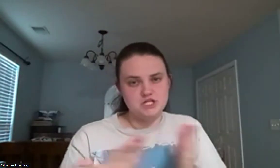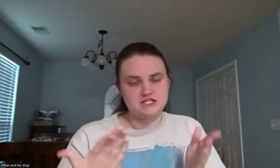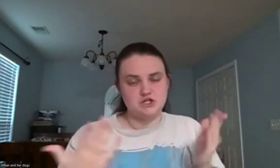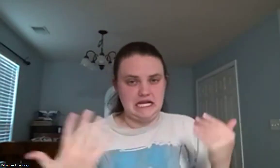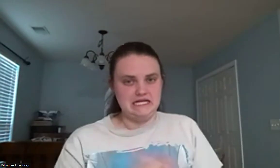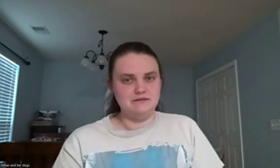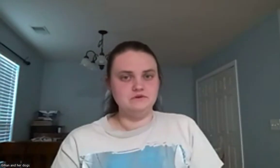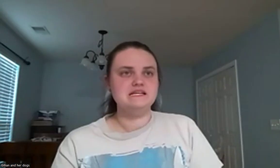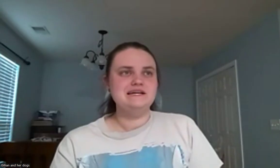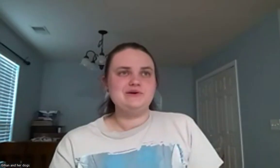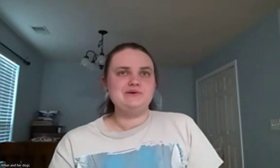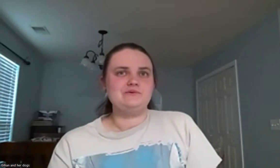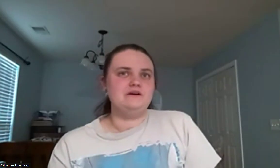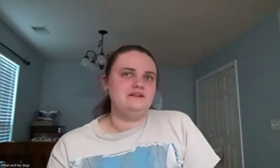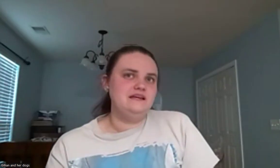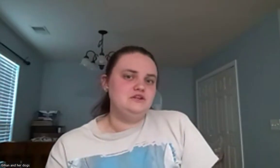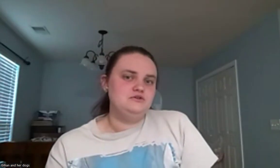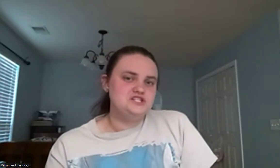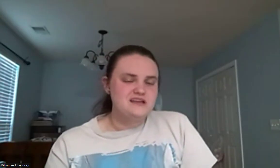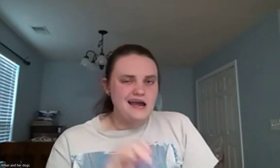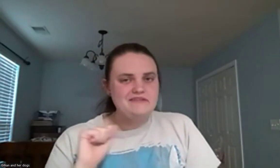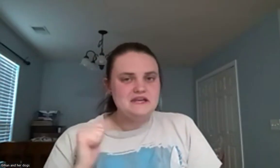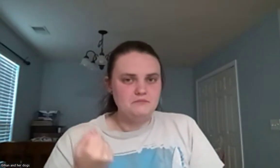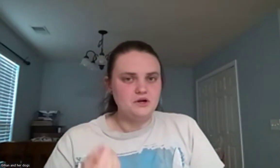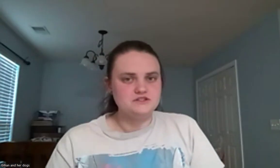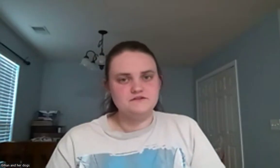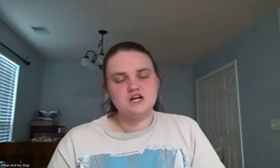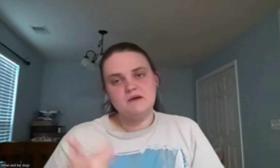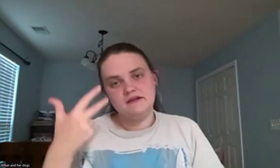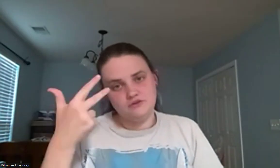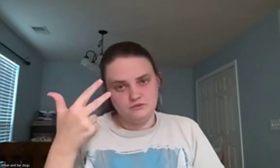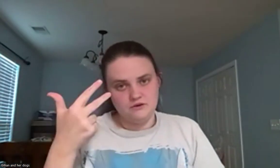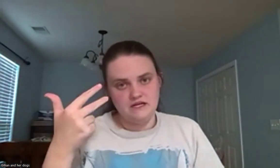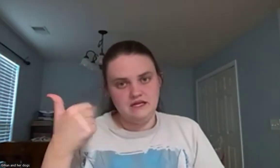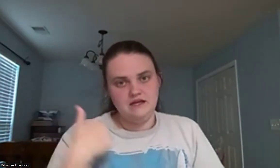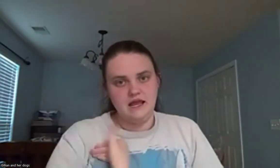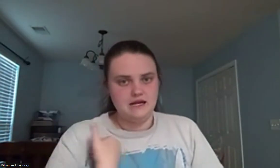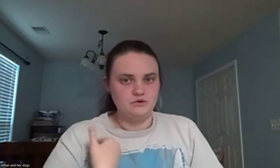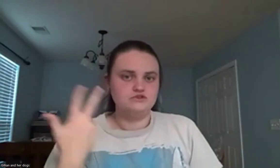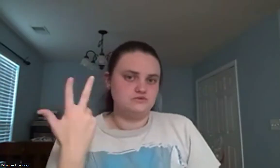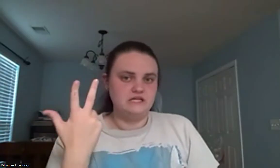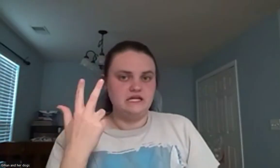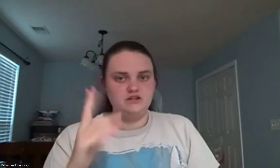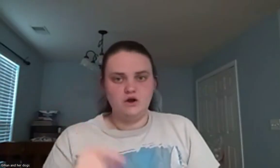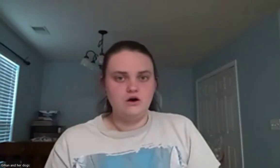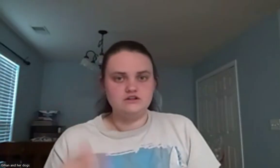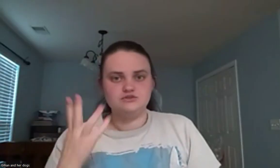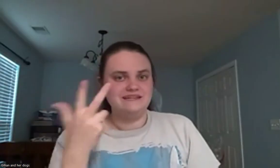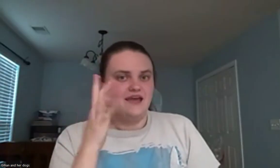objects for animals, really, you can just add the number. So if you're talking about like 3 animals, 3 dogs,